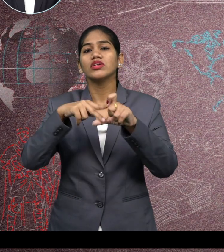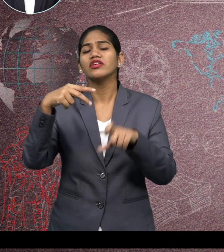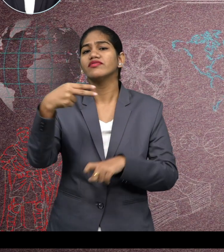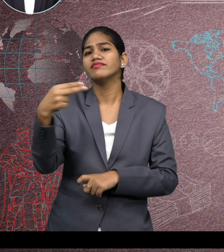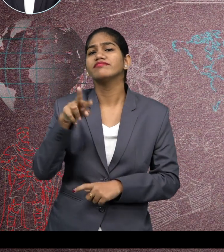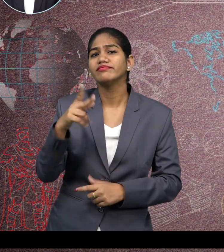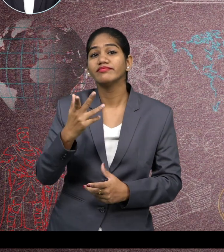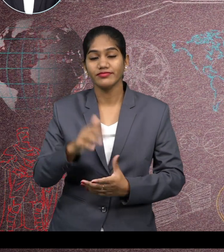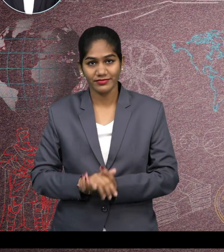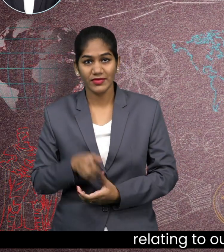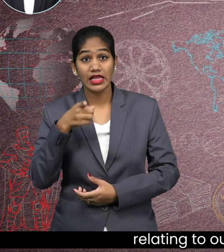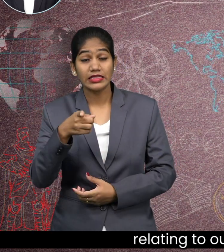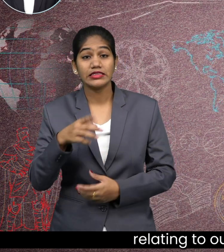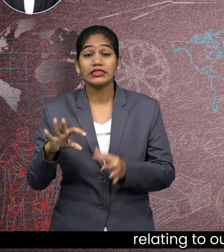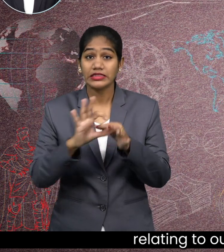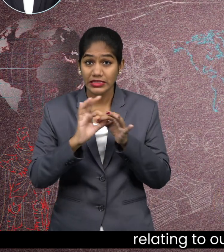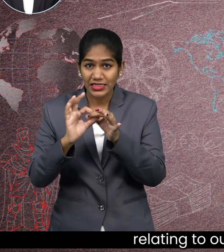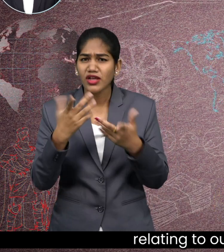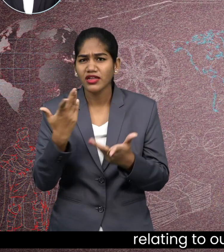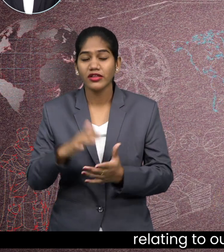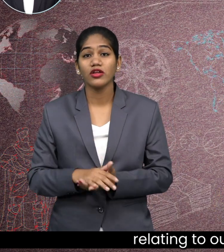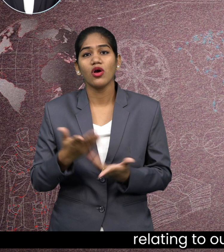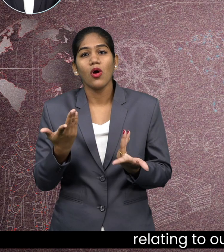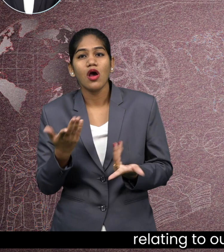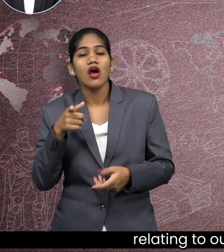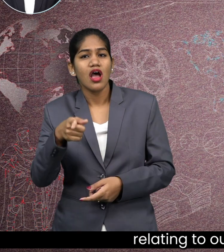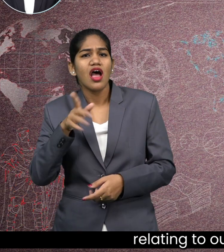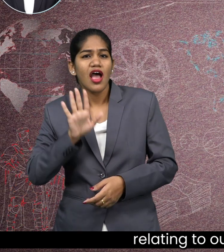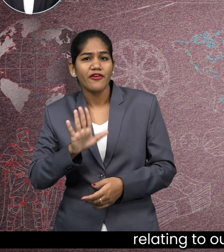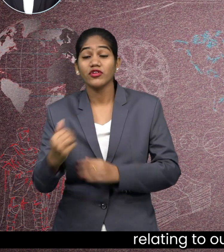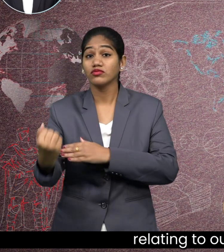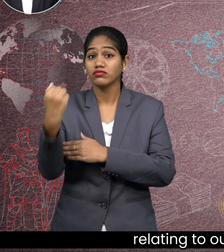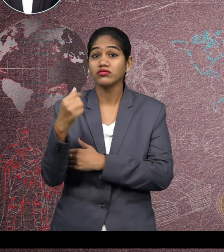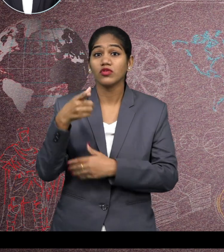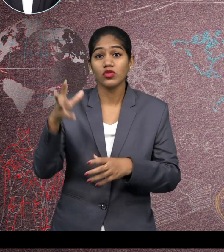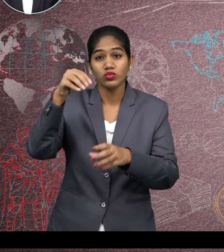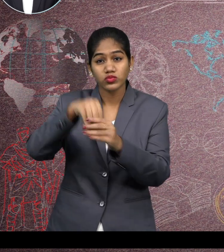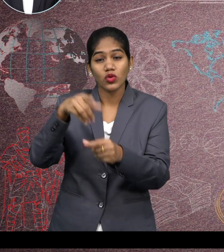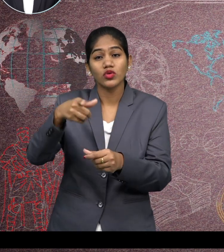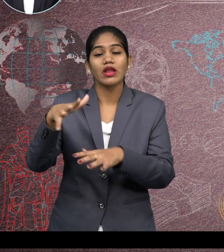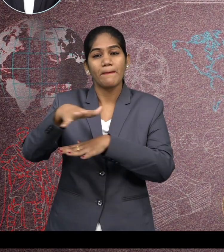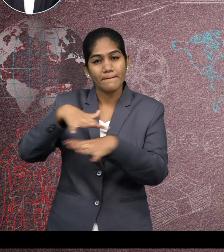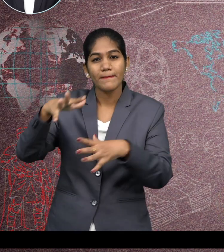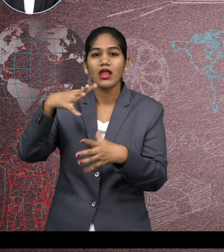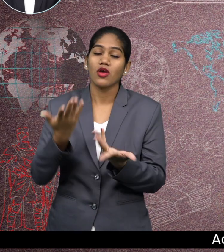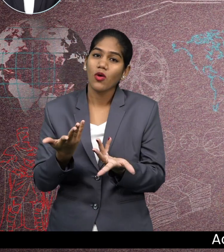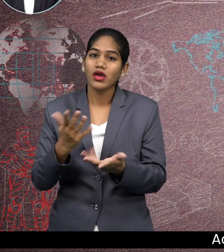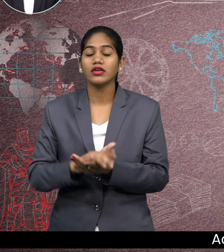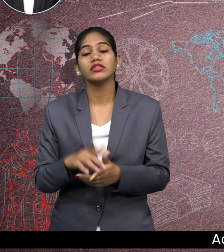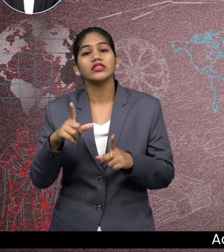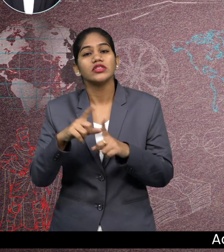Executed, relating to or having the power to put plants or